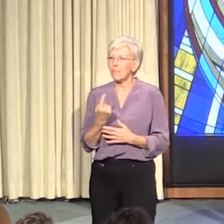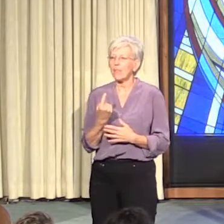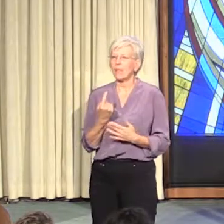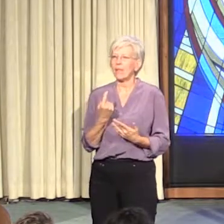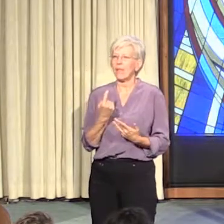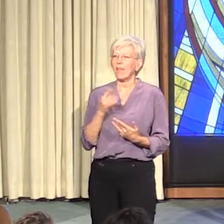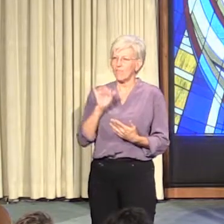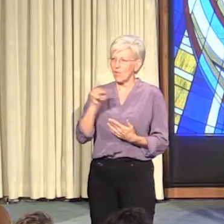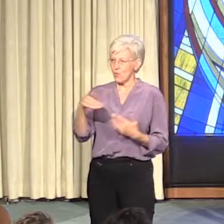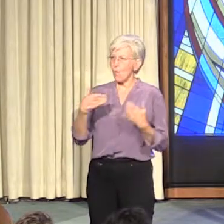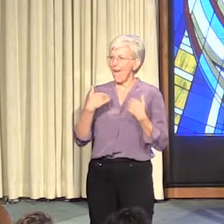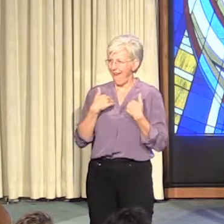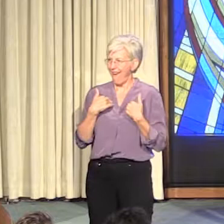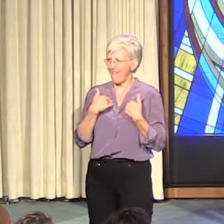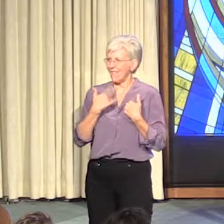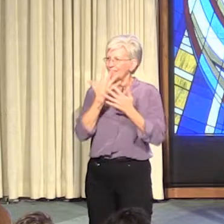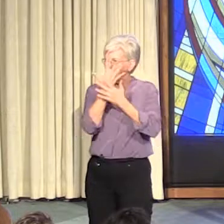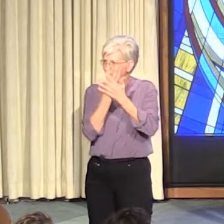have in the shadow.